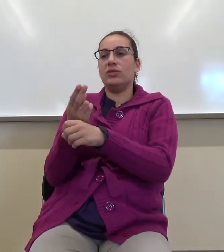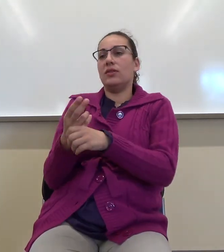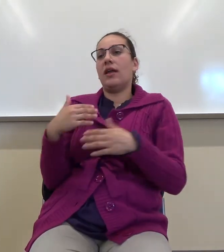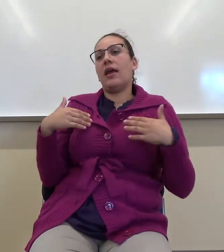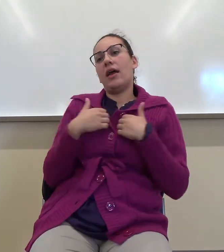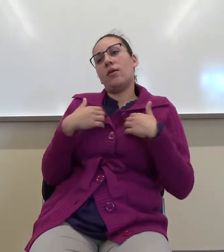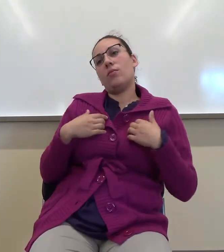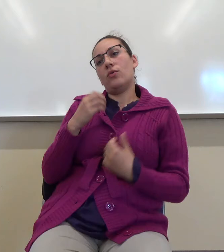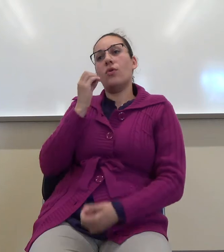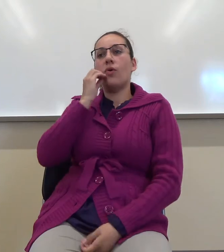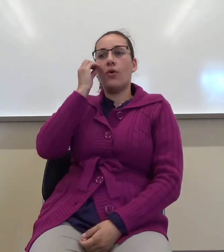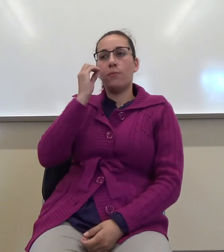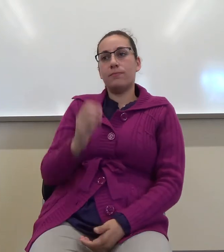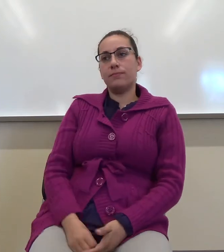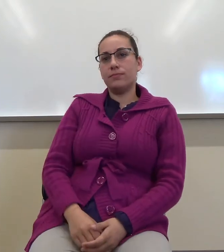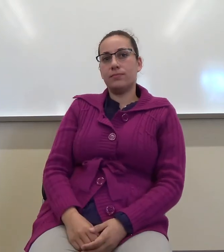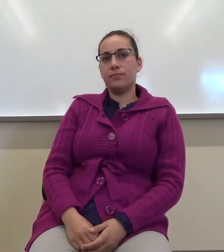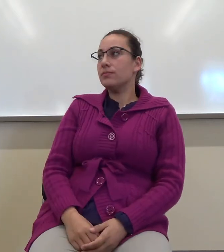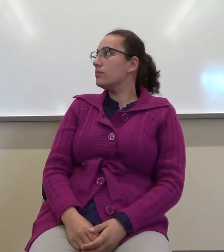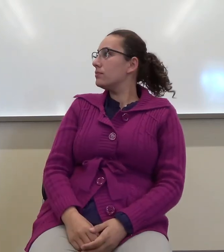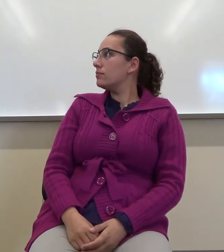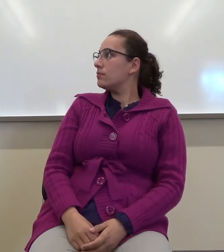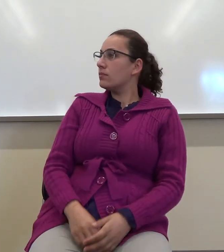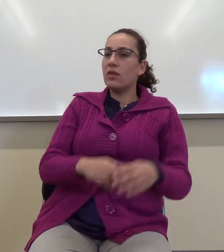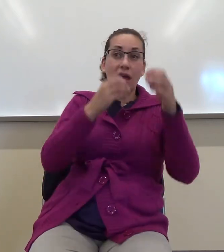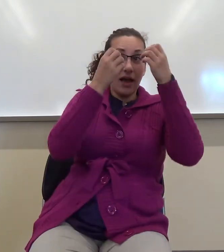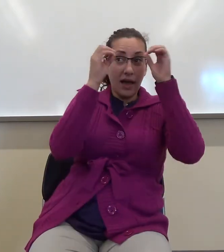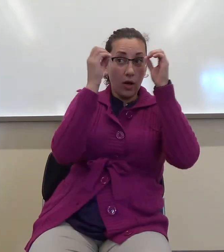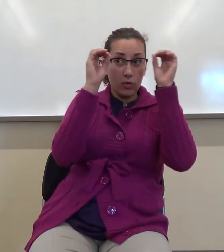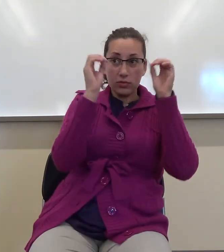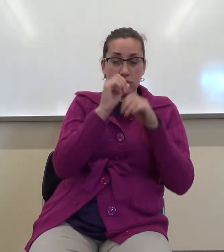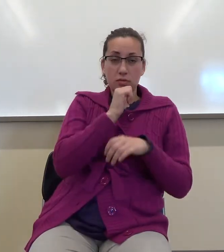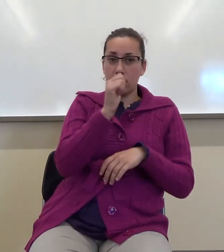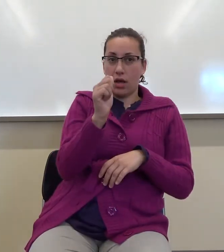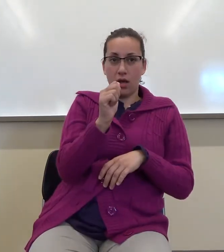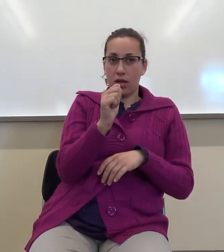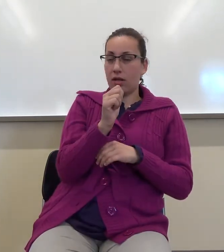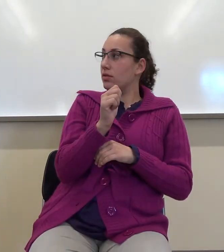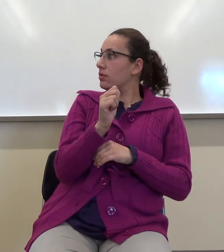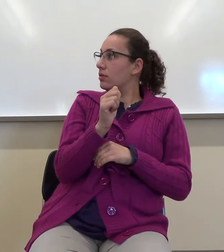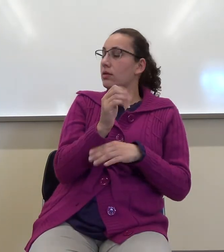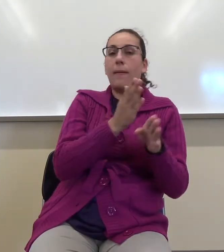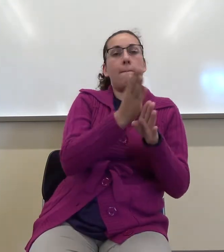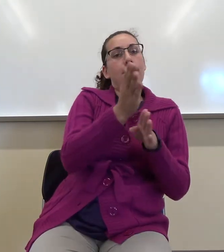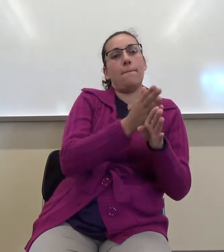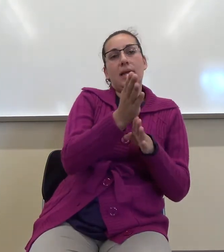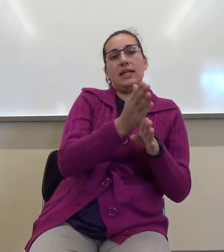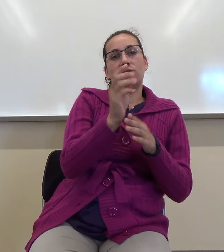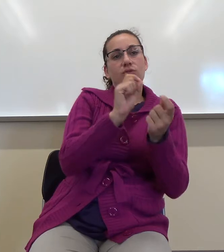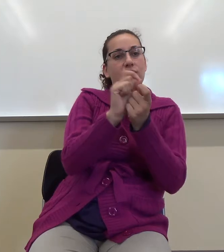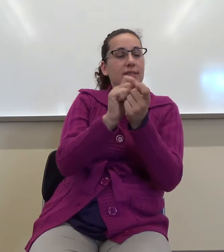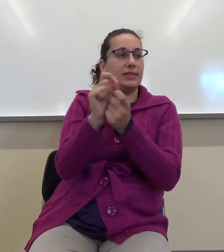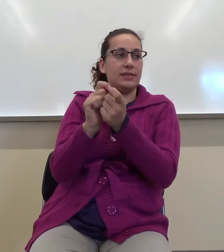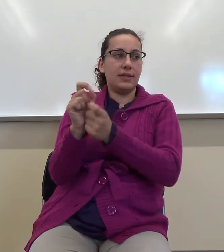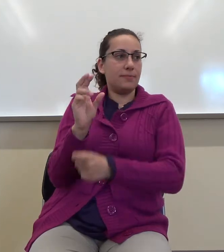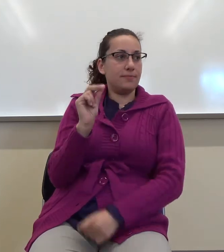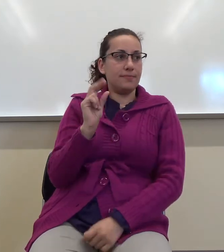The owls don't go here because they're not the major detail. They are going to